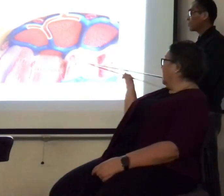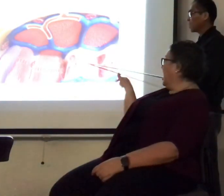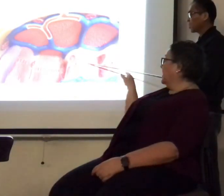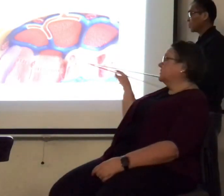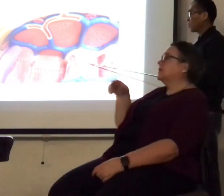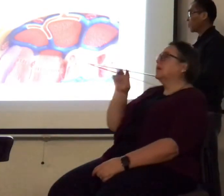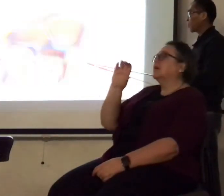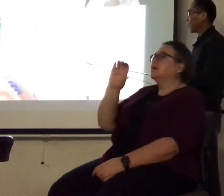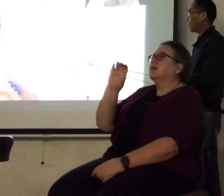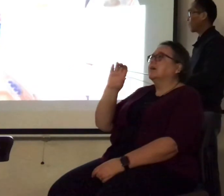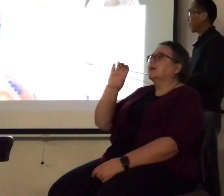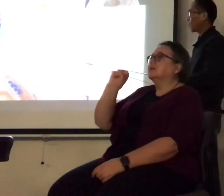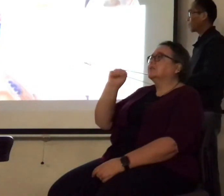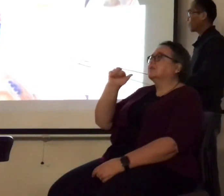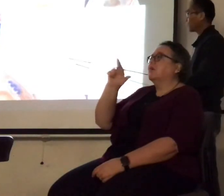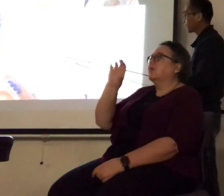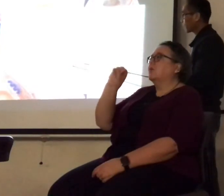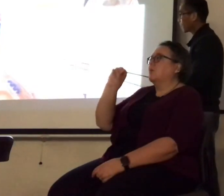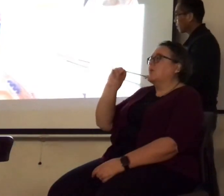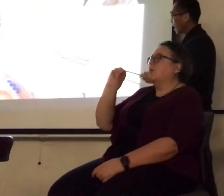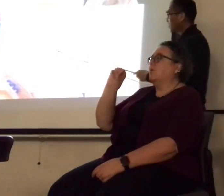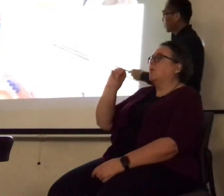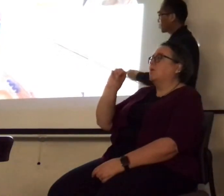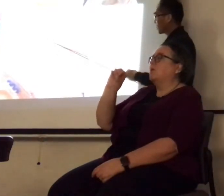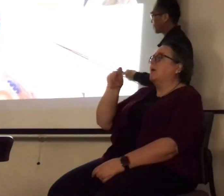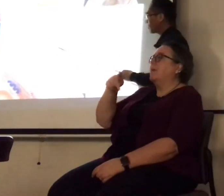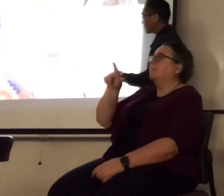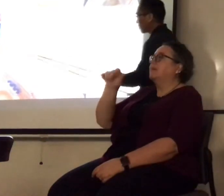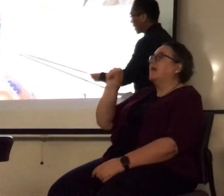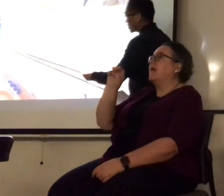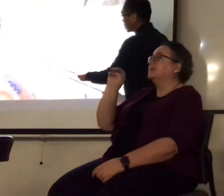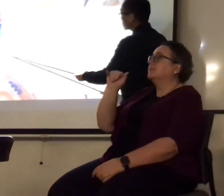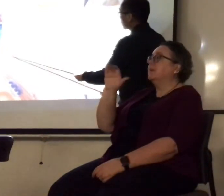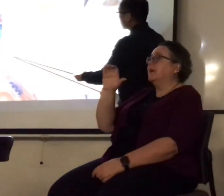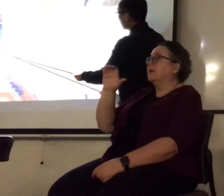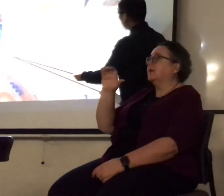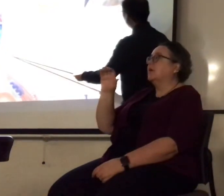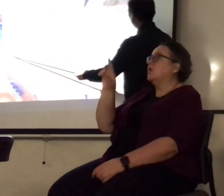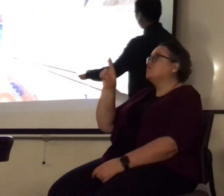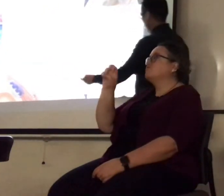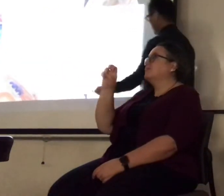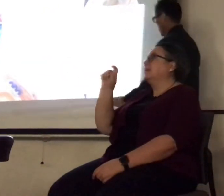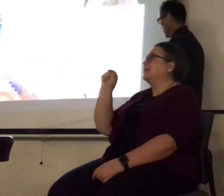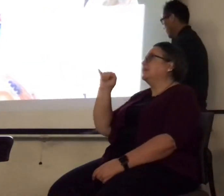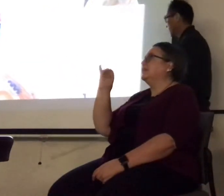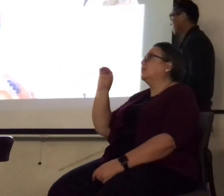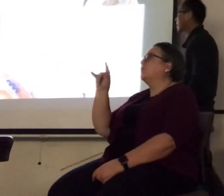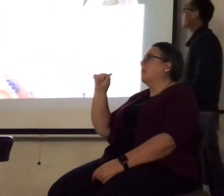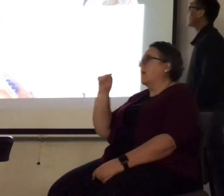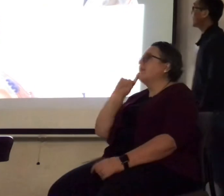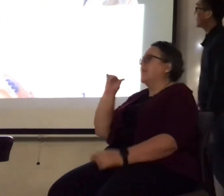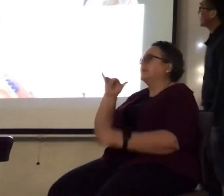Sarcoplasmic reticulum. Moving on. Axon terminal right there.